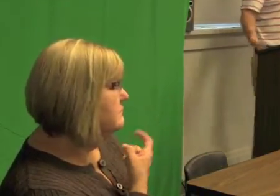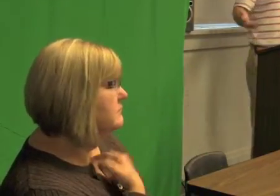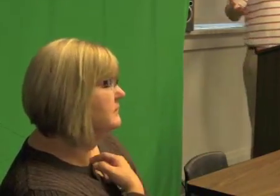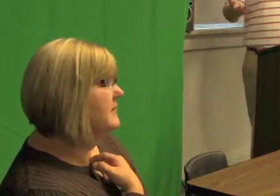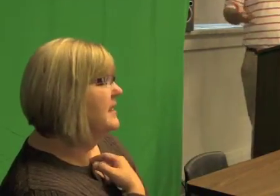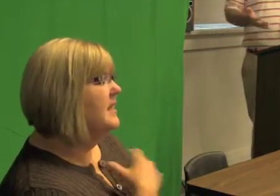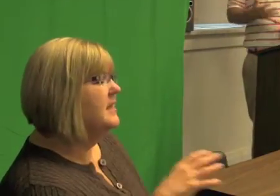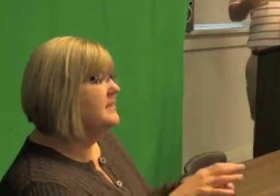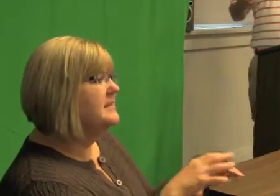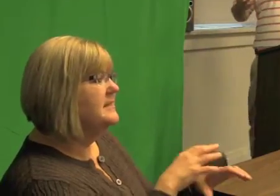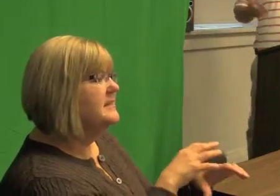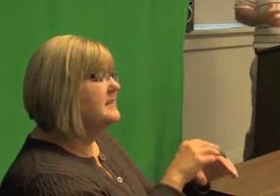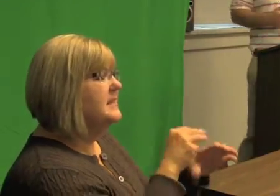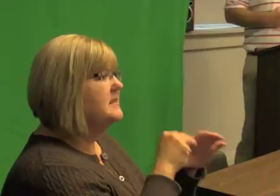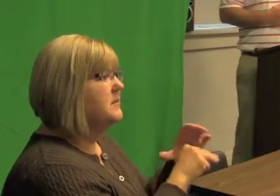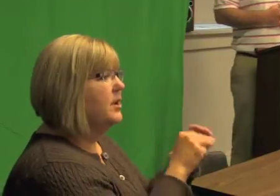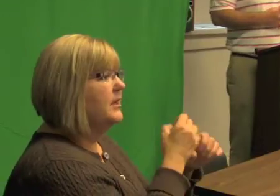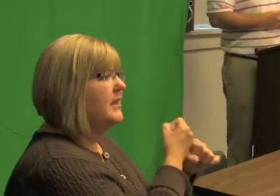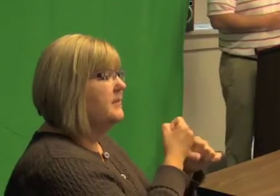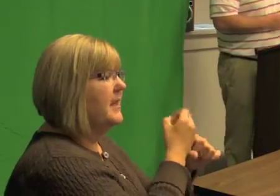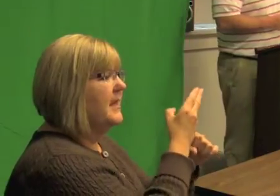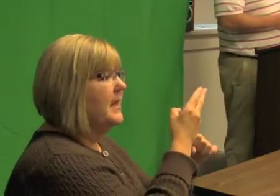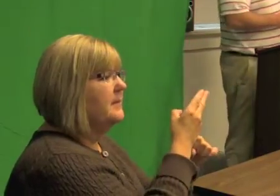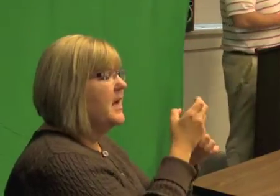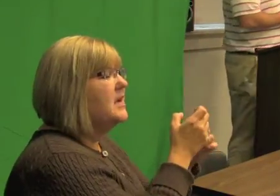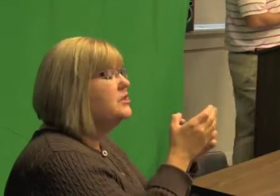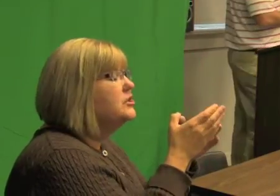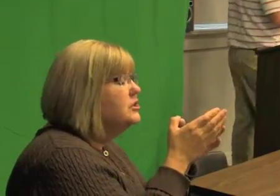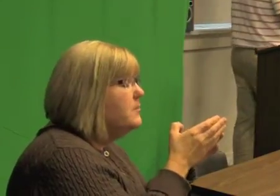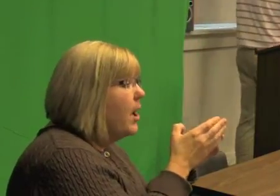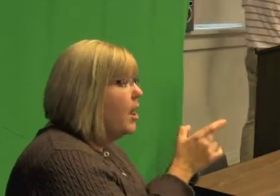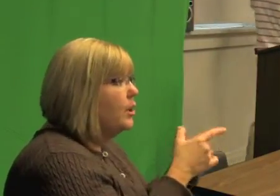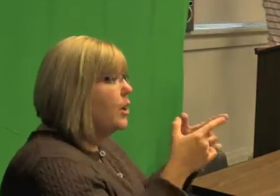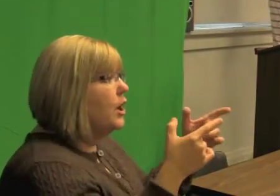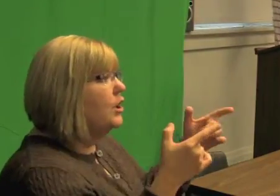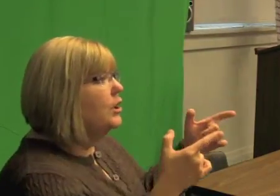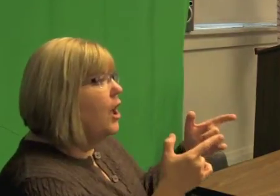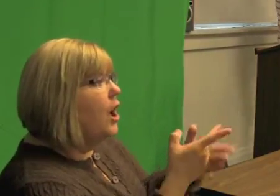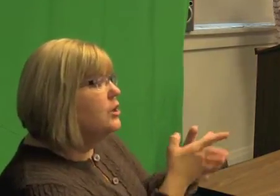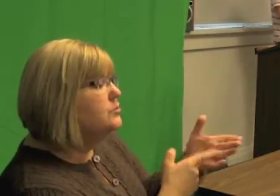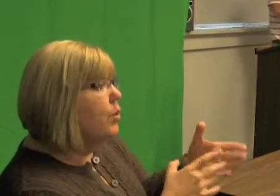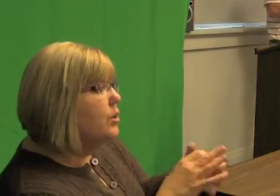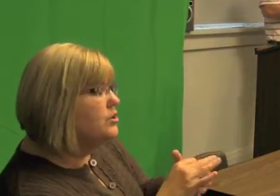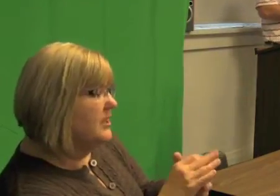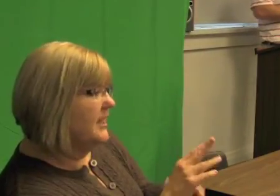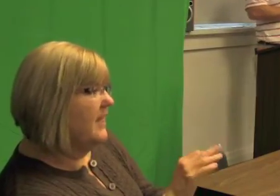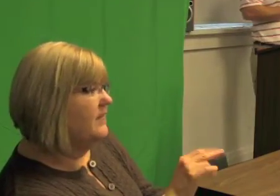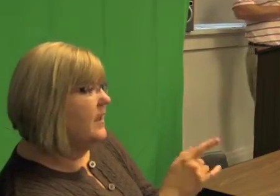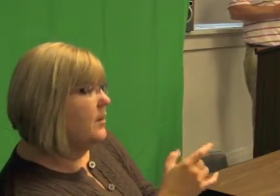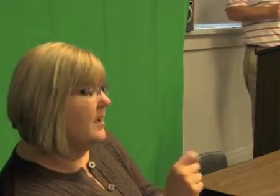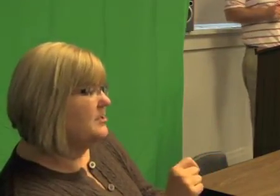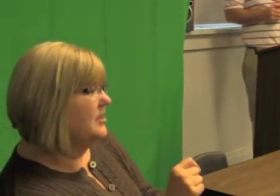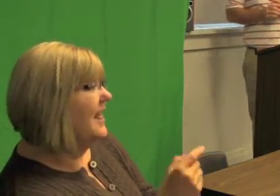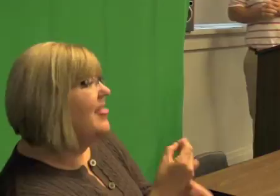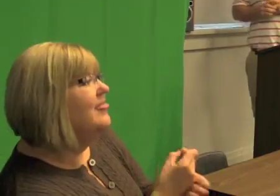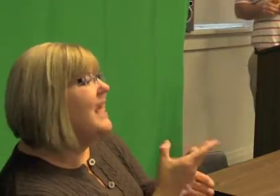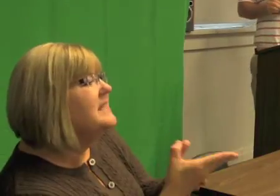Does marketing make up a small or large portion of their budget? Large. Large. Companies are spending millions of